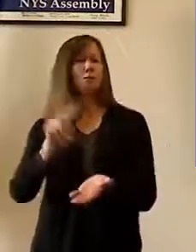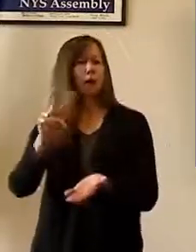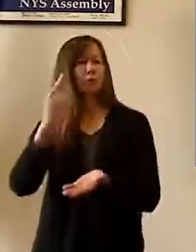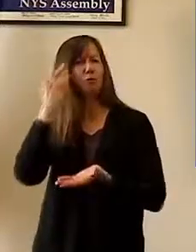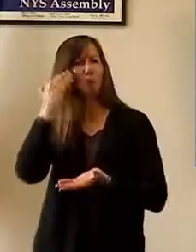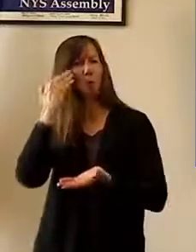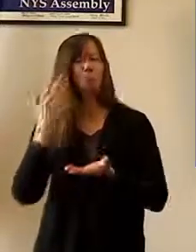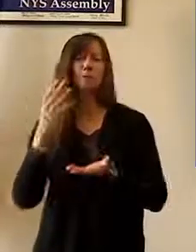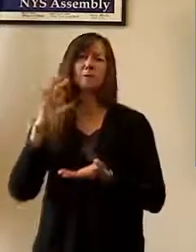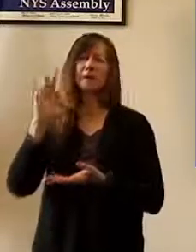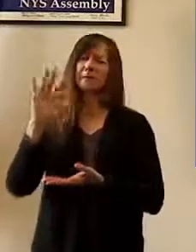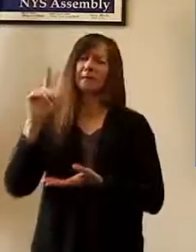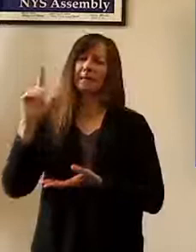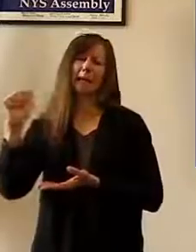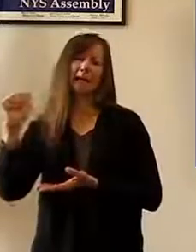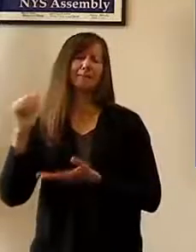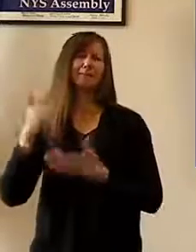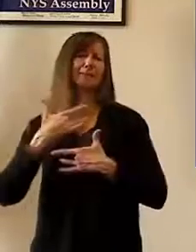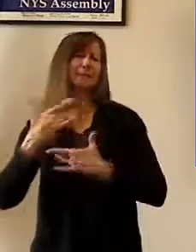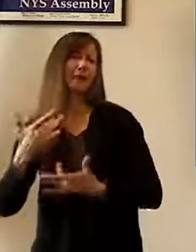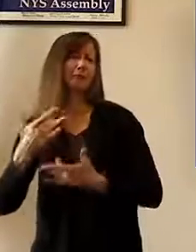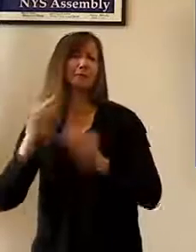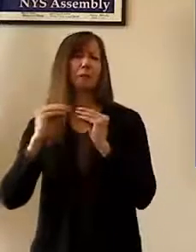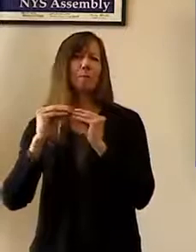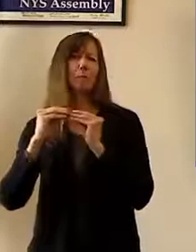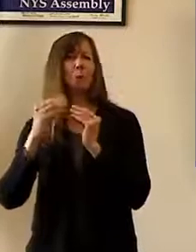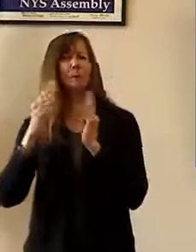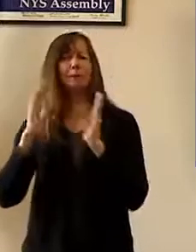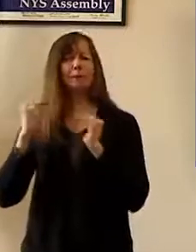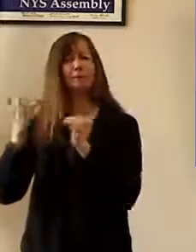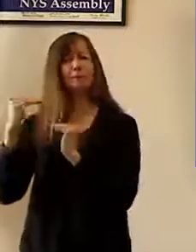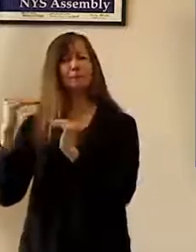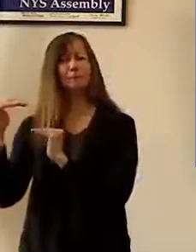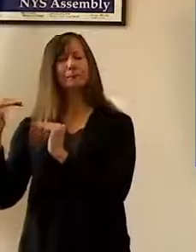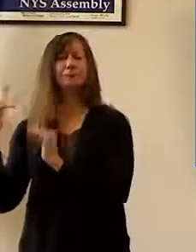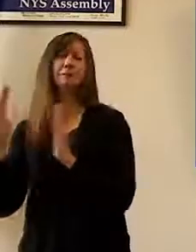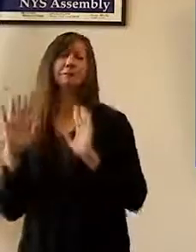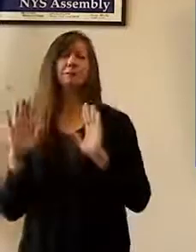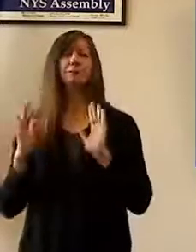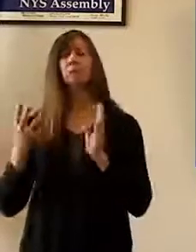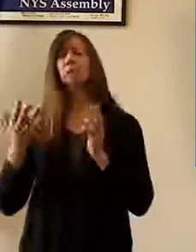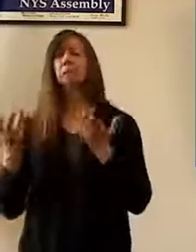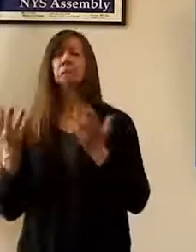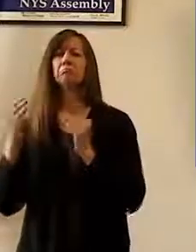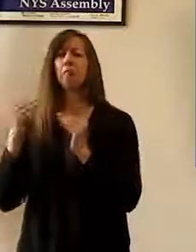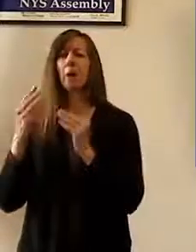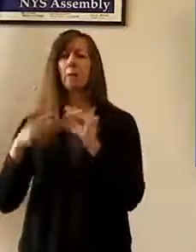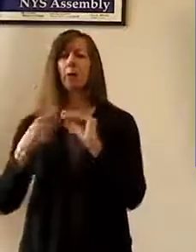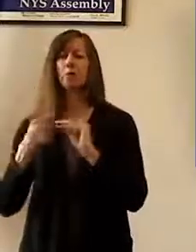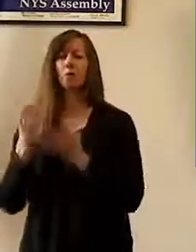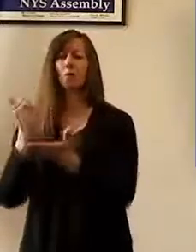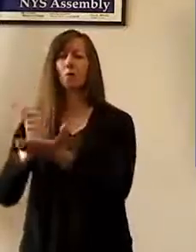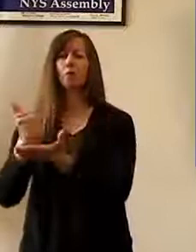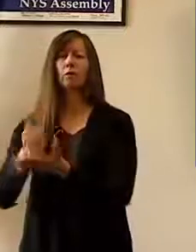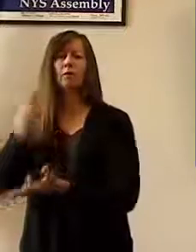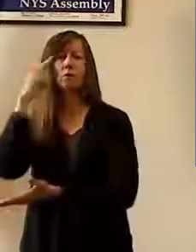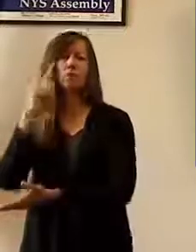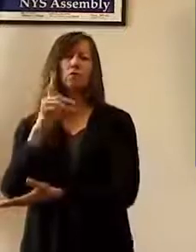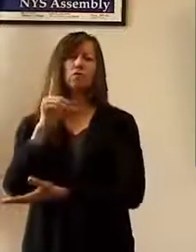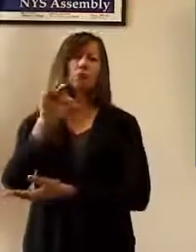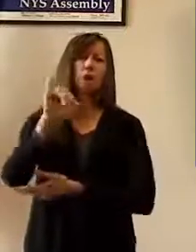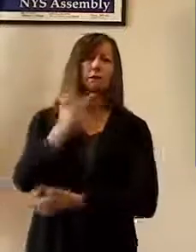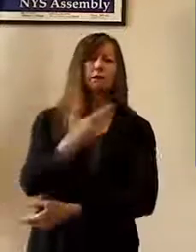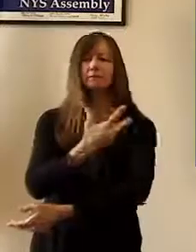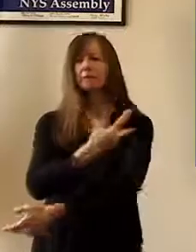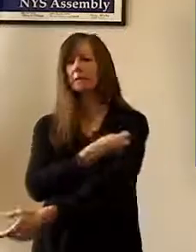more conservative in their analysis and approval of drugs and vaccines. In that